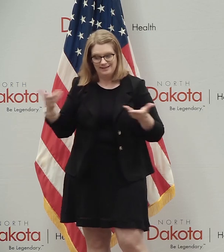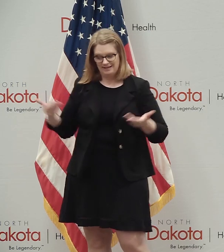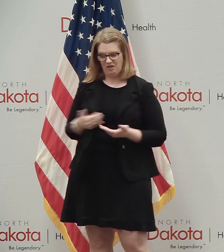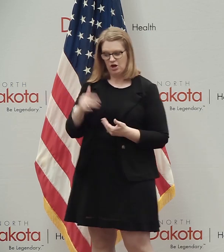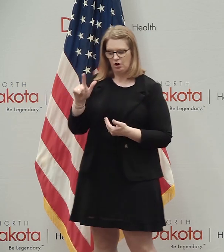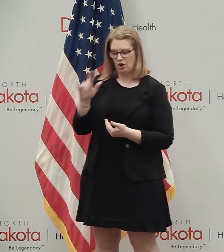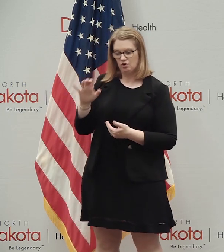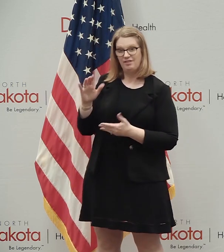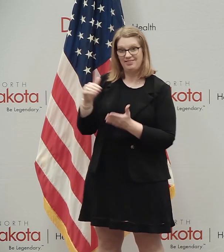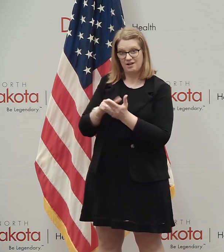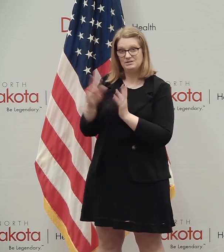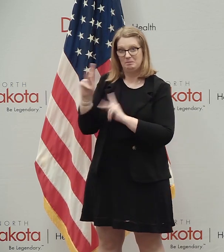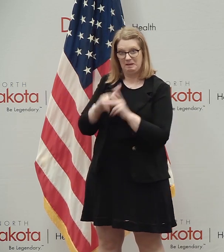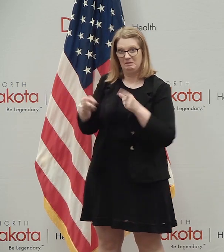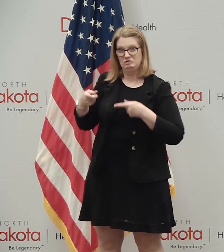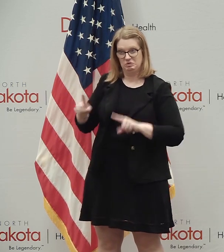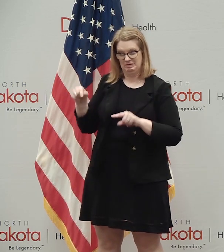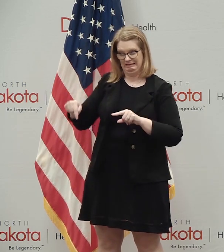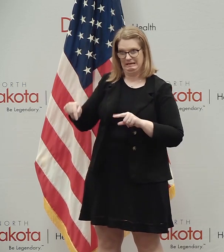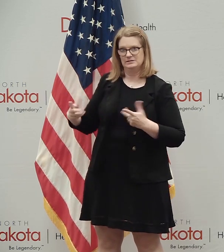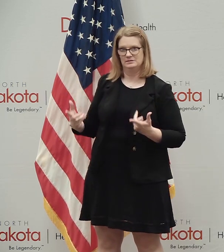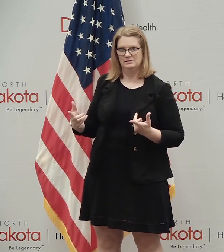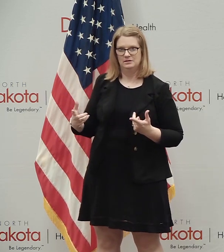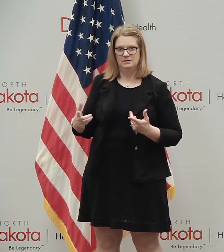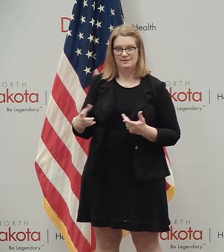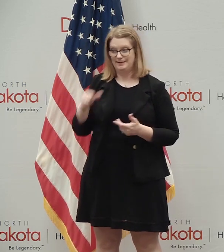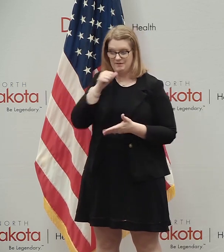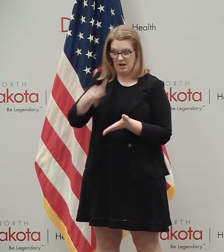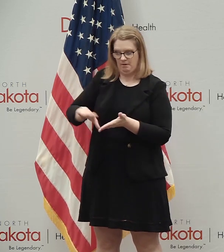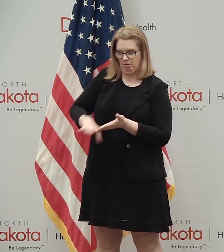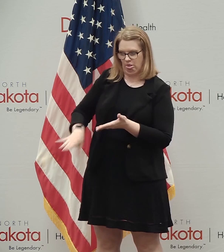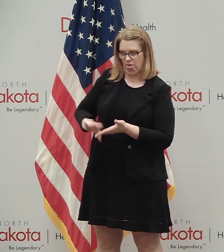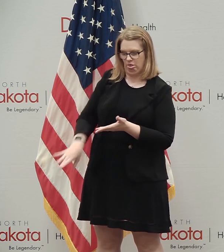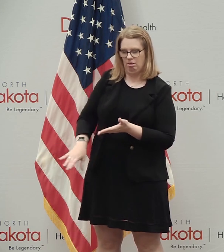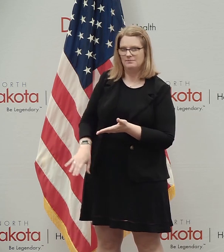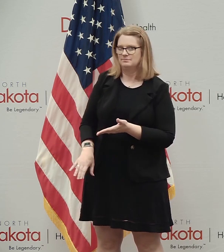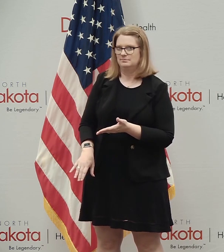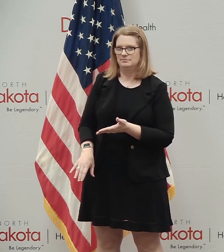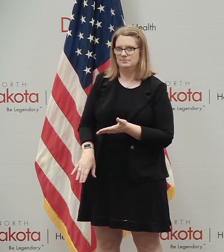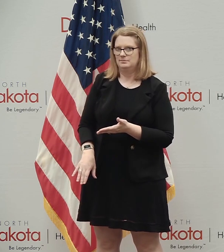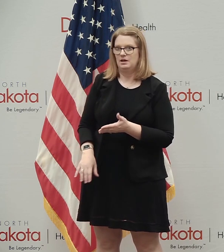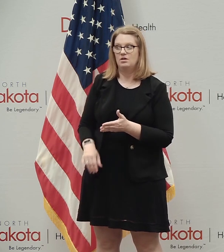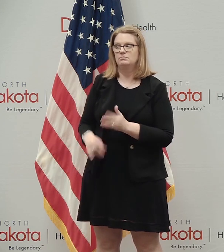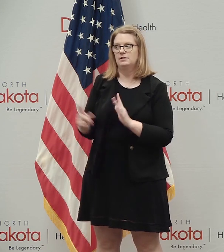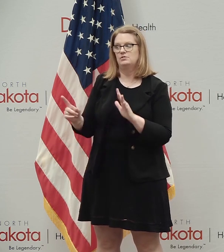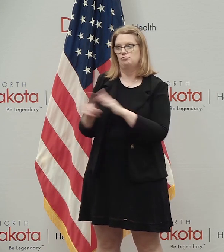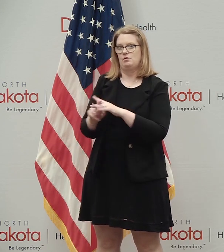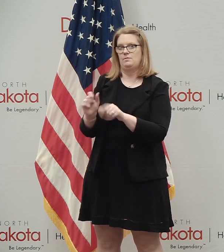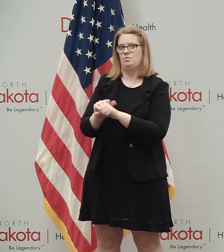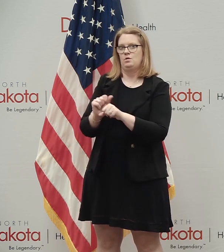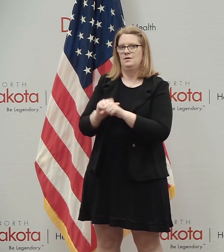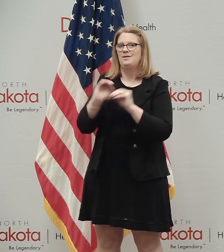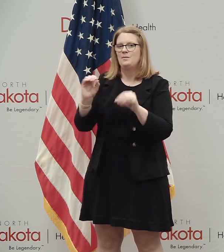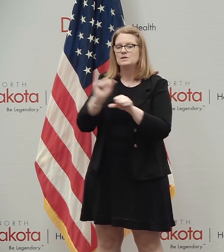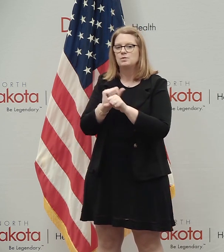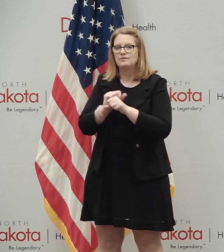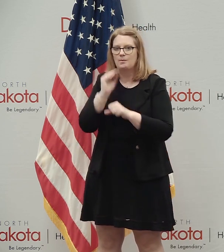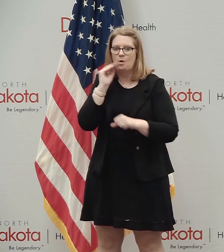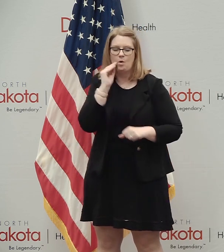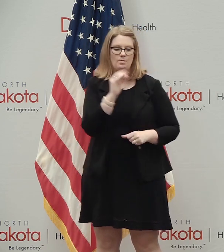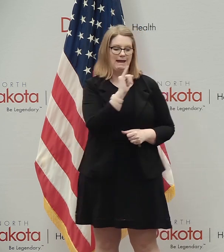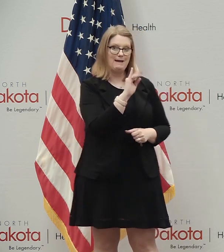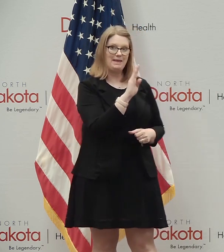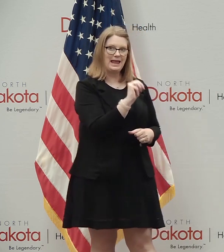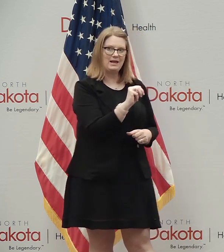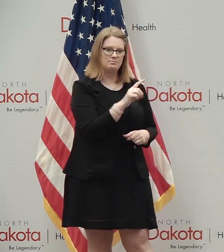100,000 people during this thing, as opposed to laying people off. And so nobody's working from home. If you're IBM, they've